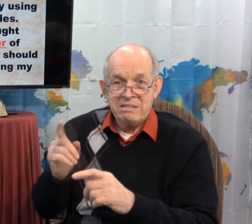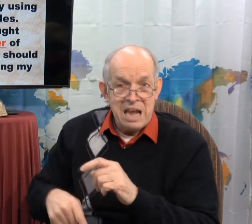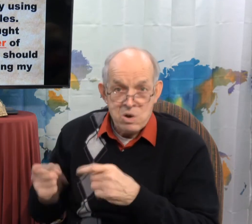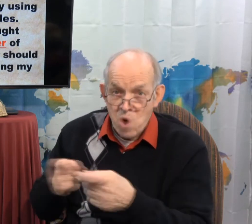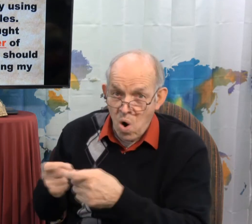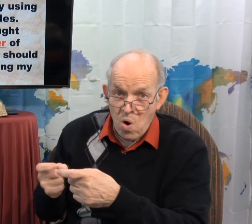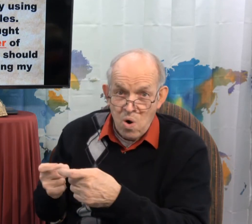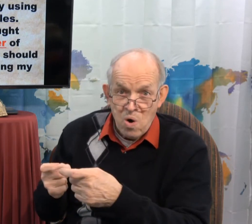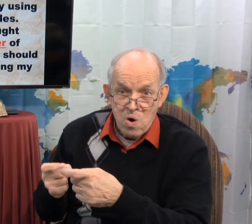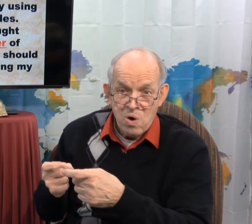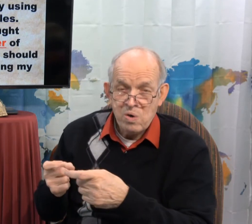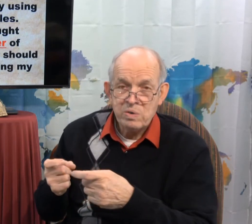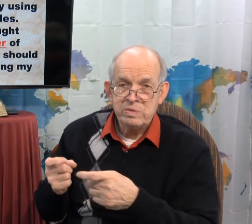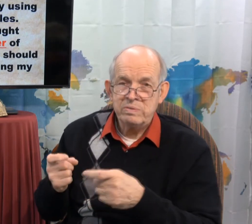That grow,